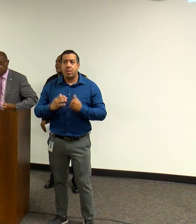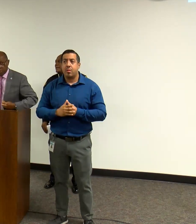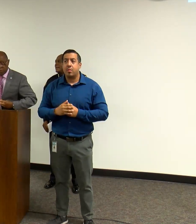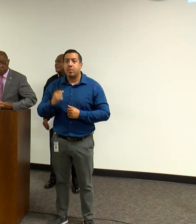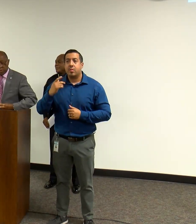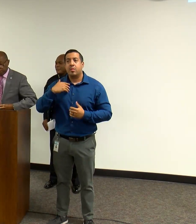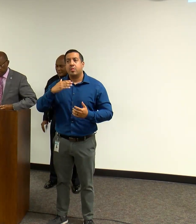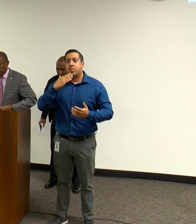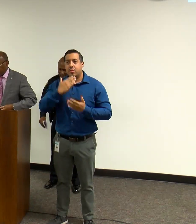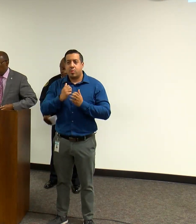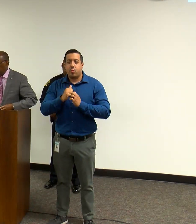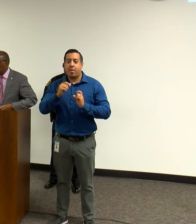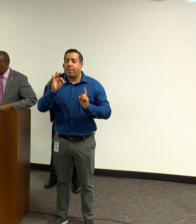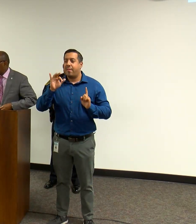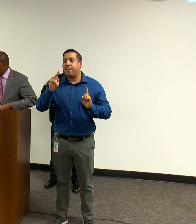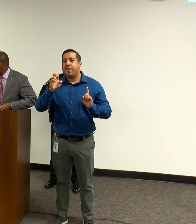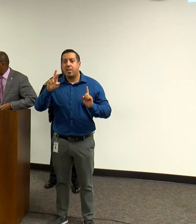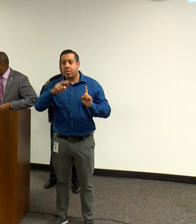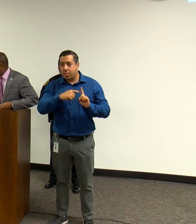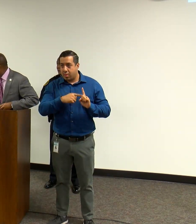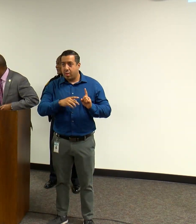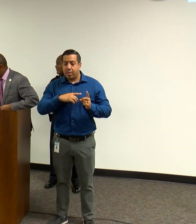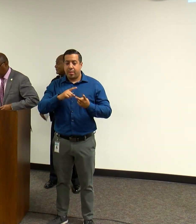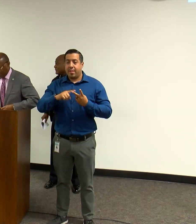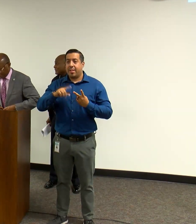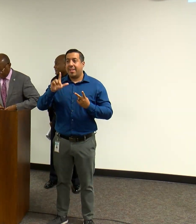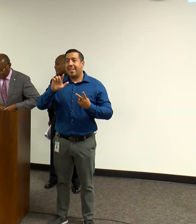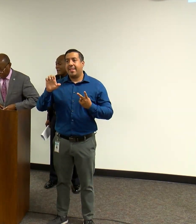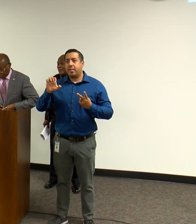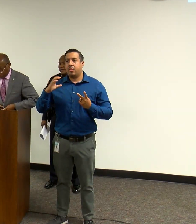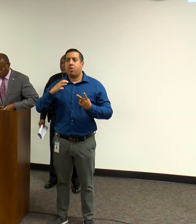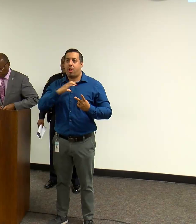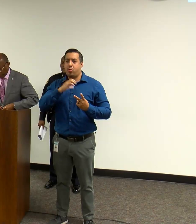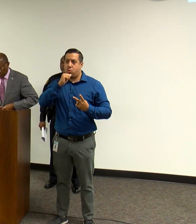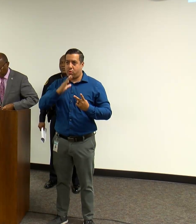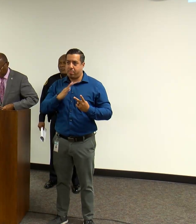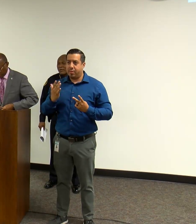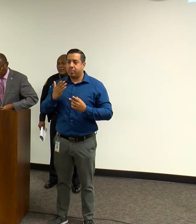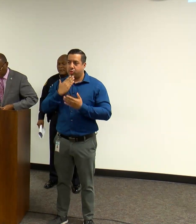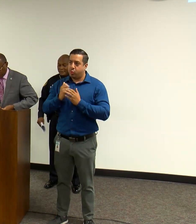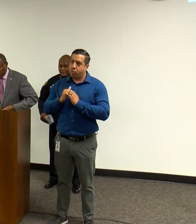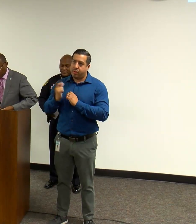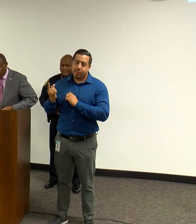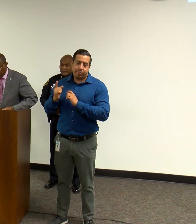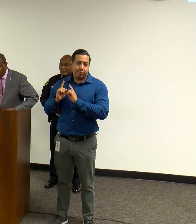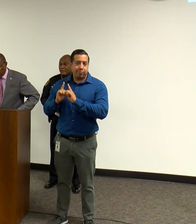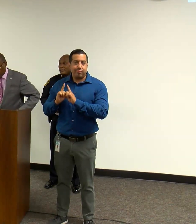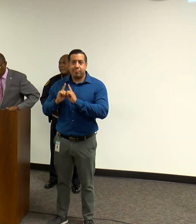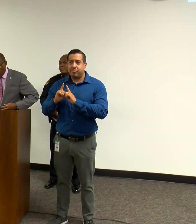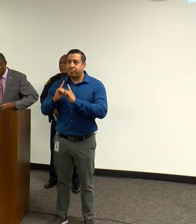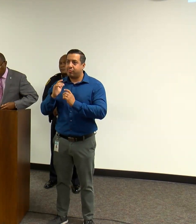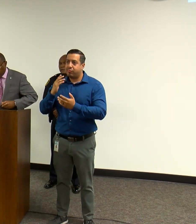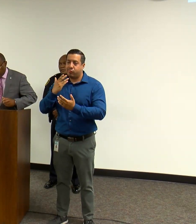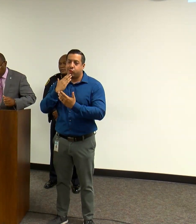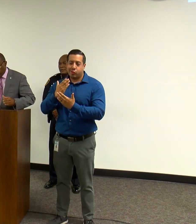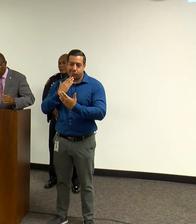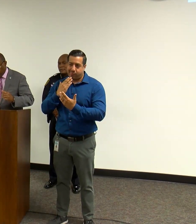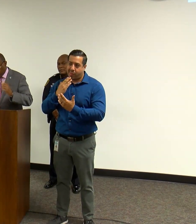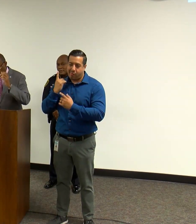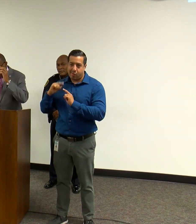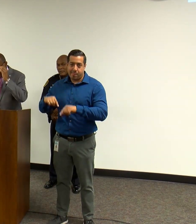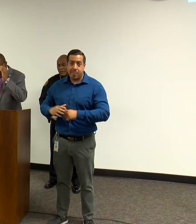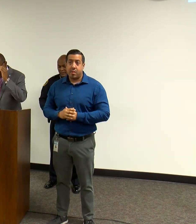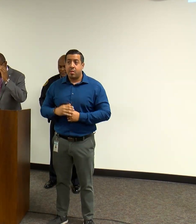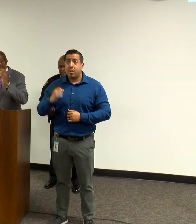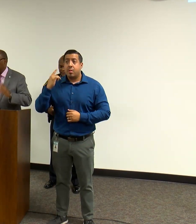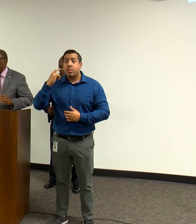certainly it's good to be with Chief Fenner and then with Congresswoman Sheila Jackson Lee. It's good to be with her at all times, so thank you so very much.